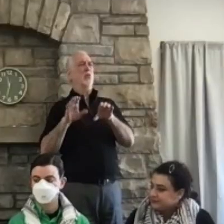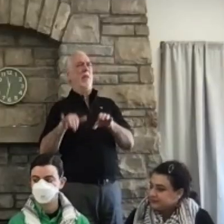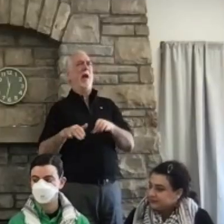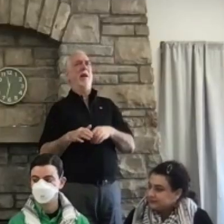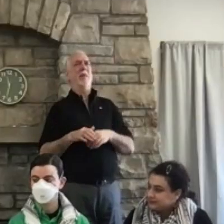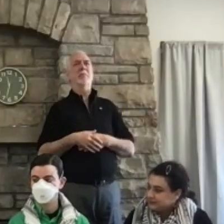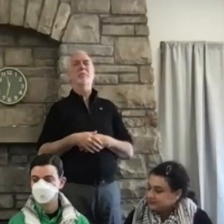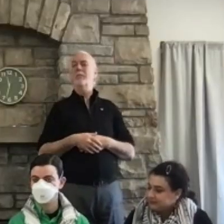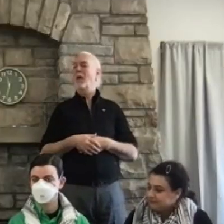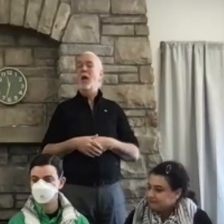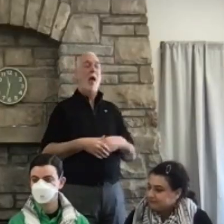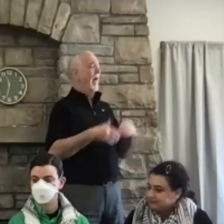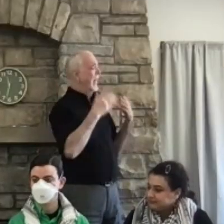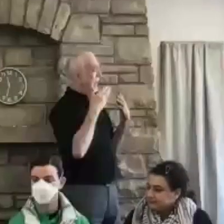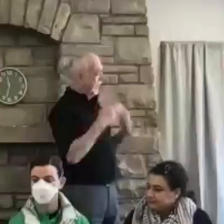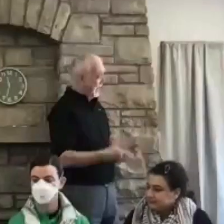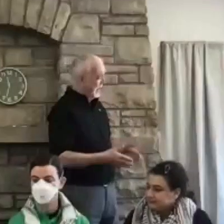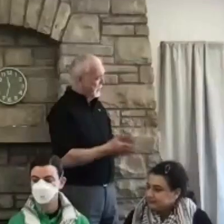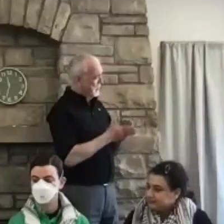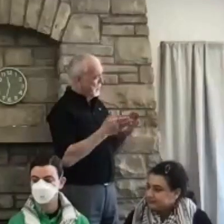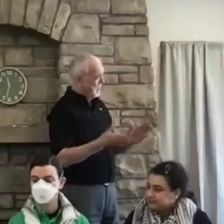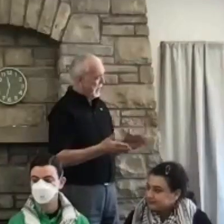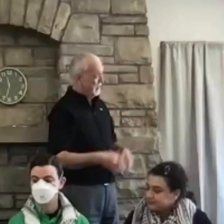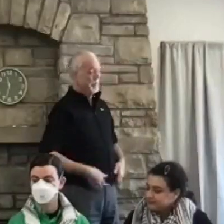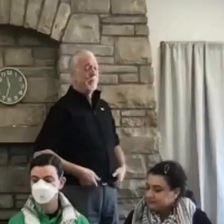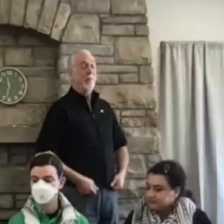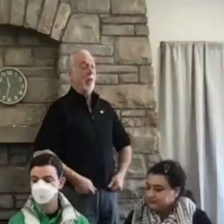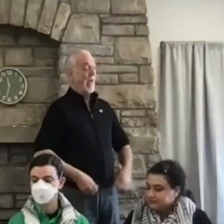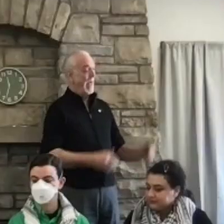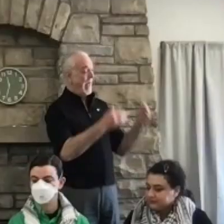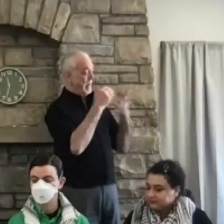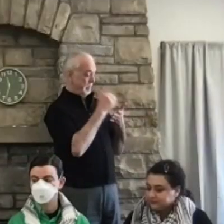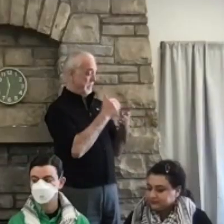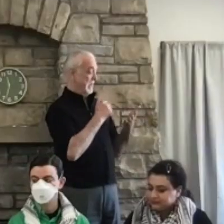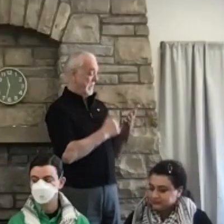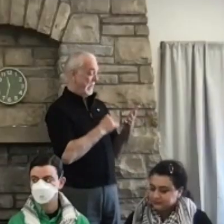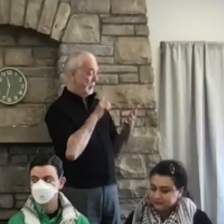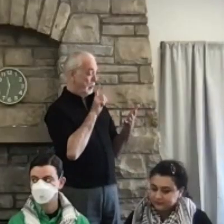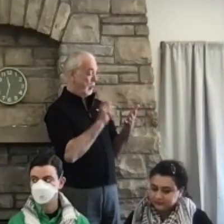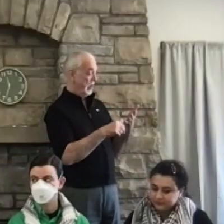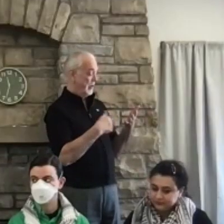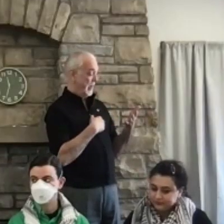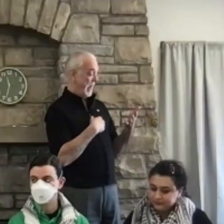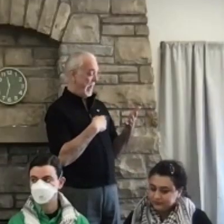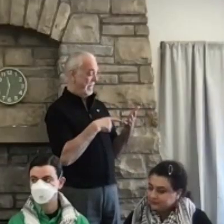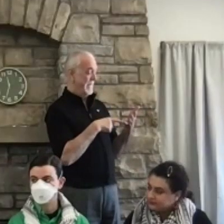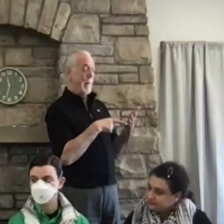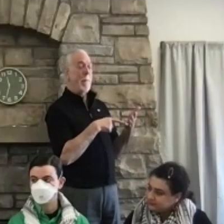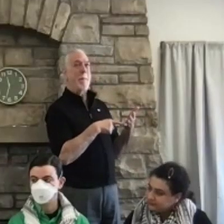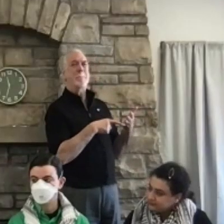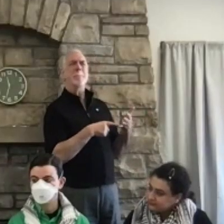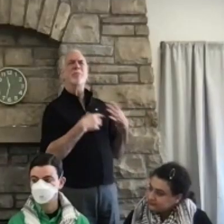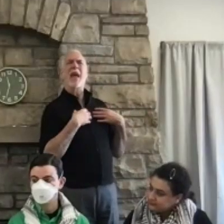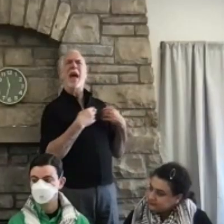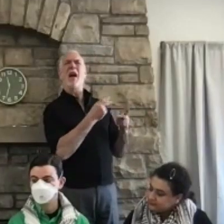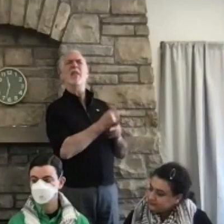Beautiful, beautiful, thank you so much. The next question that I have here. In